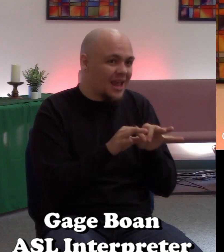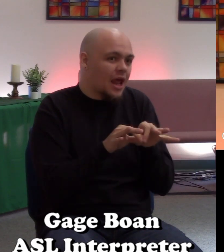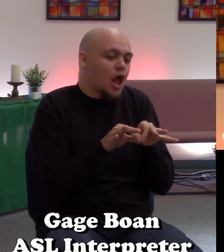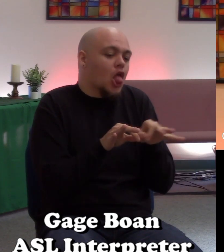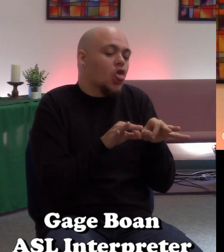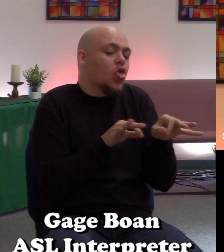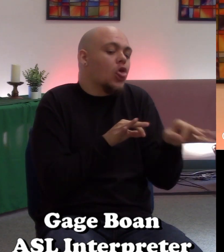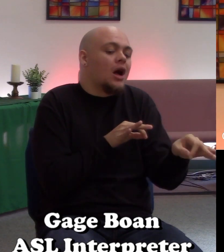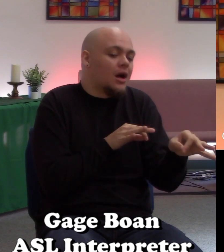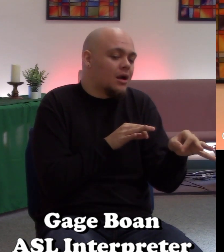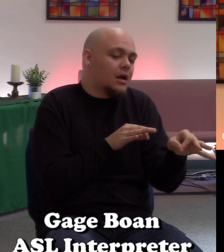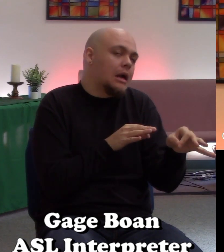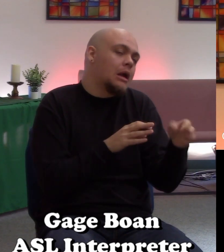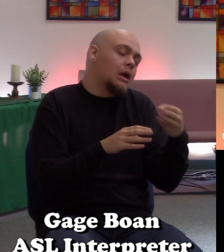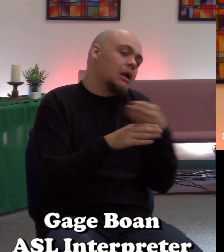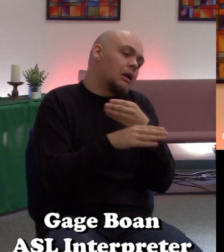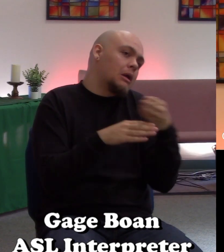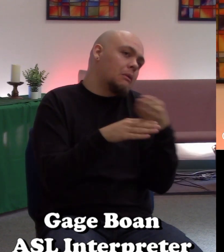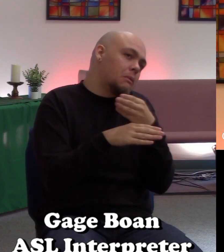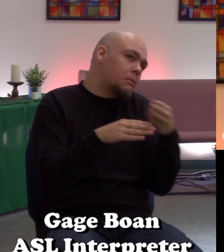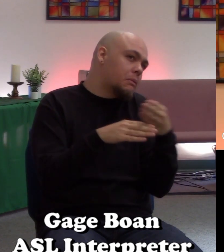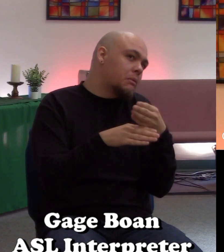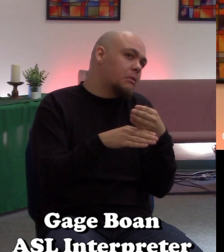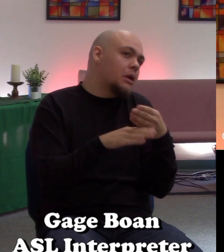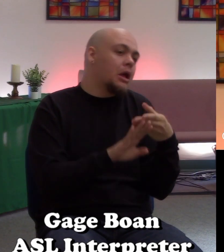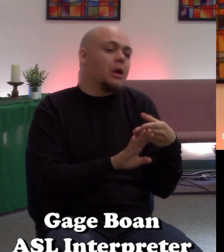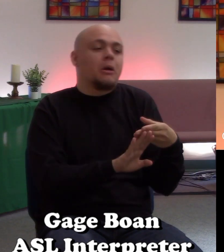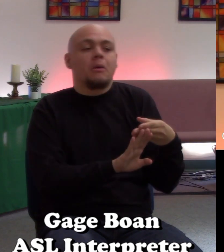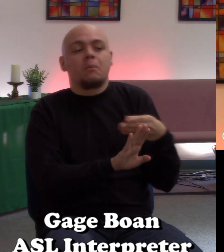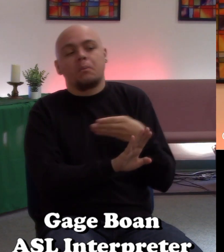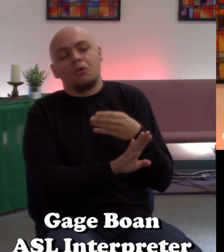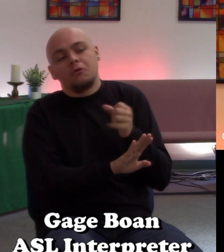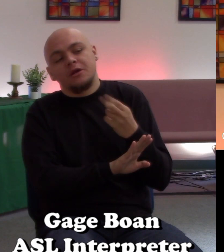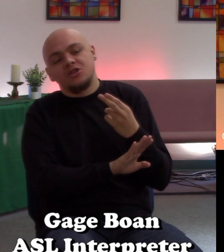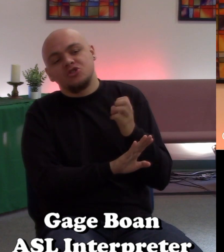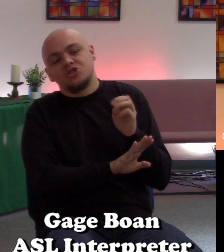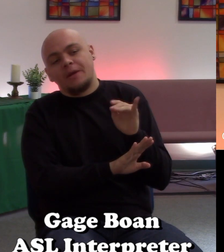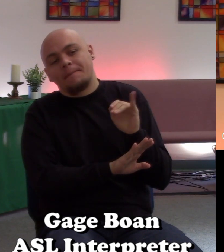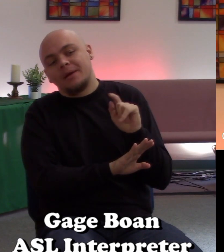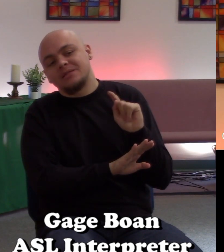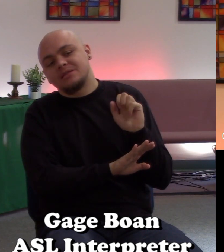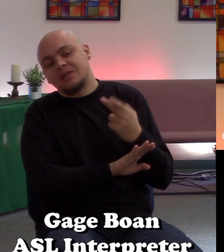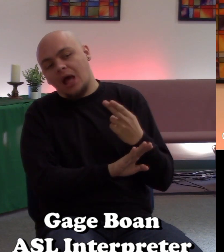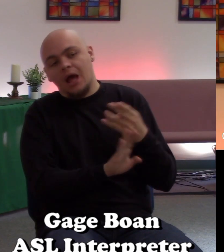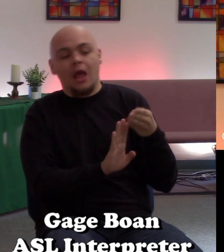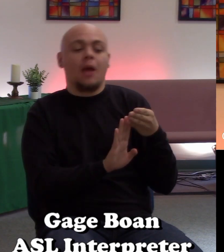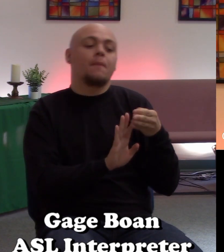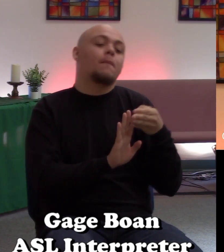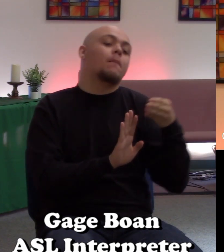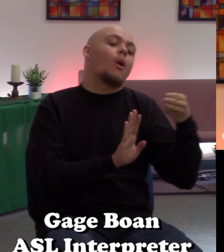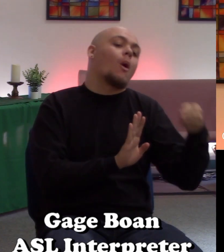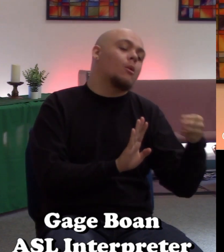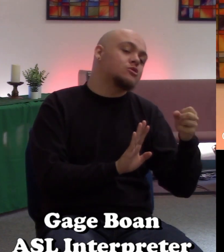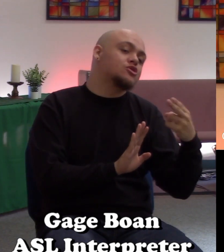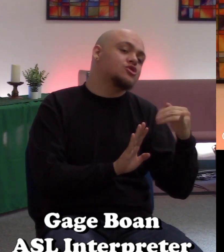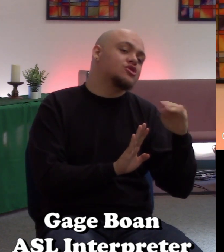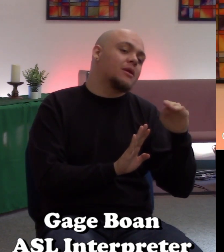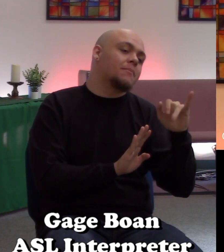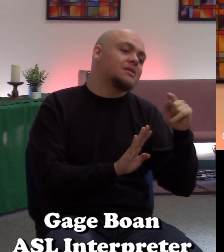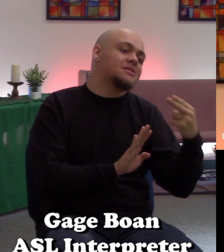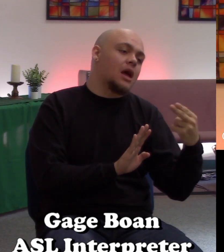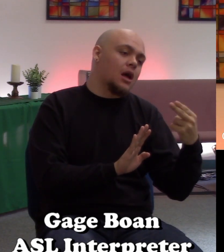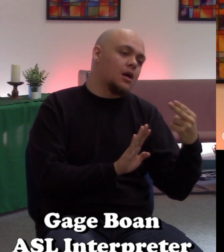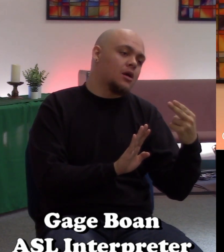important. And to make it kind of stretch it out a little bit, he says, well, there's sort of the pre-Shemitah and the